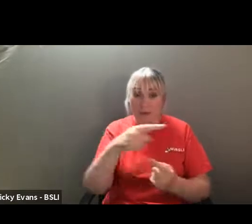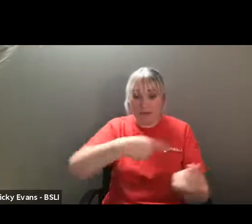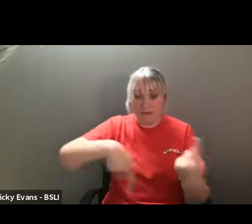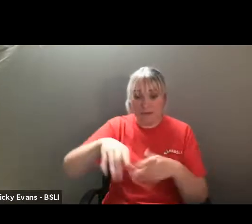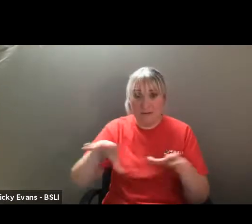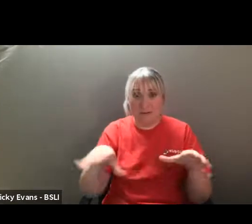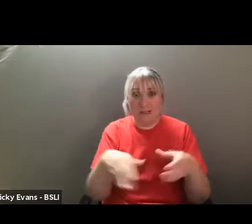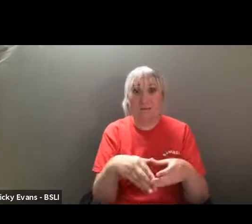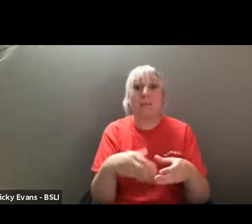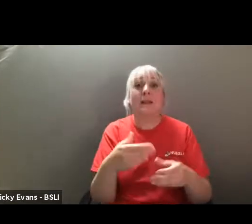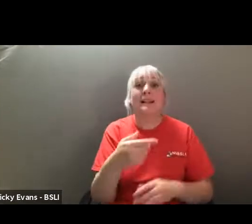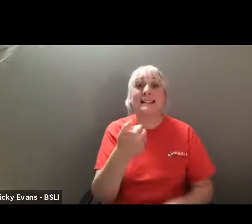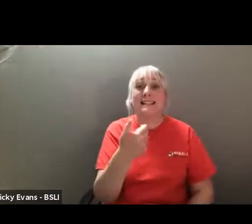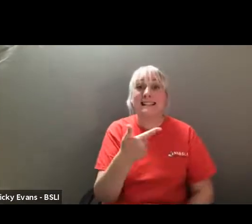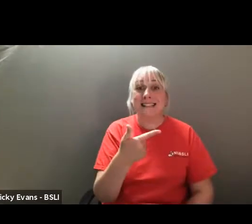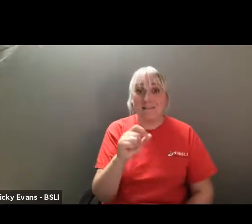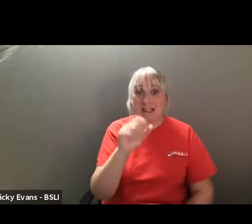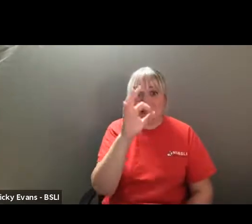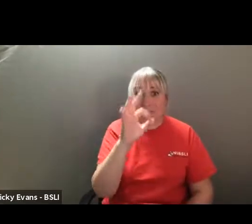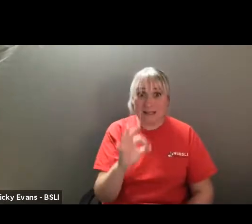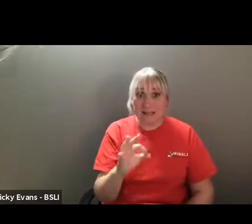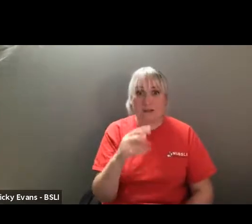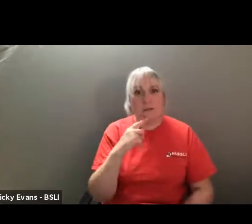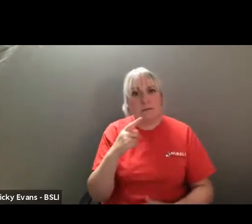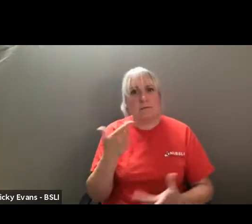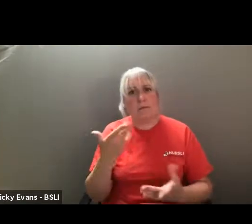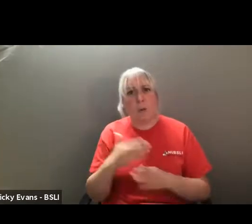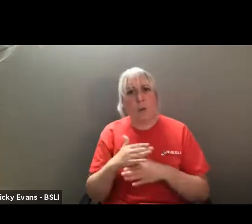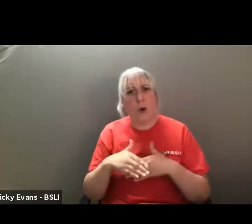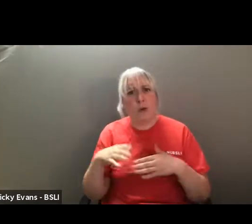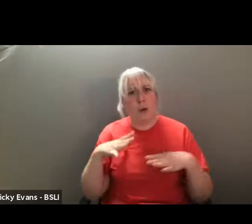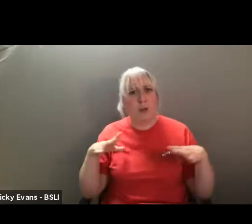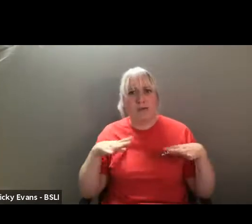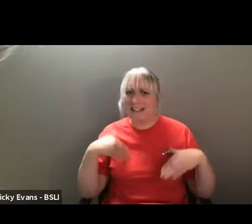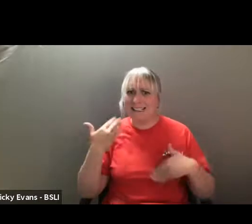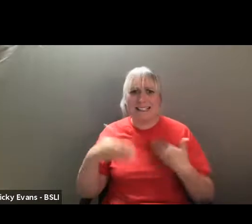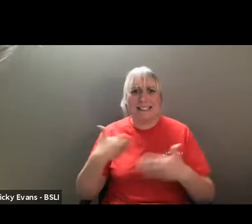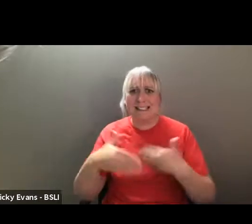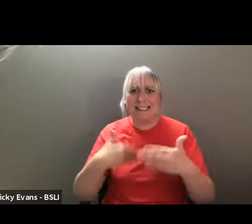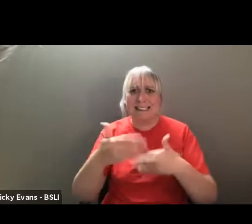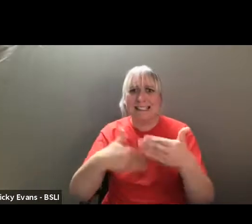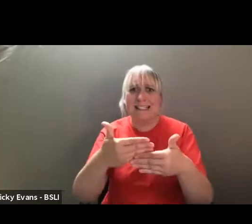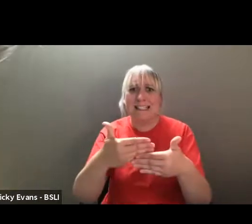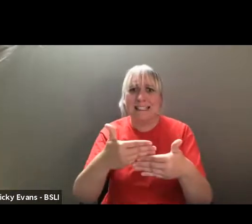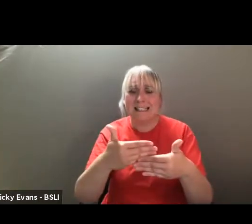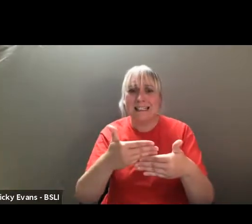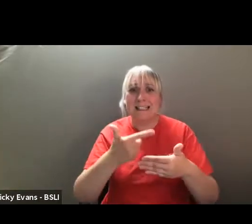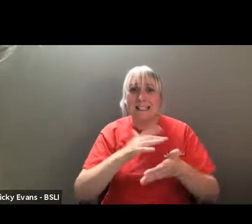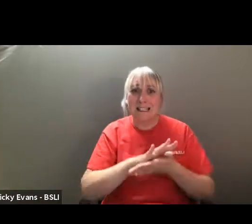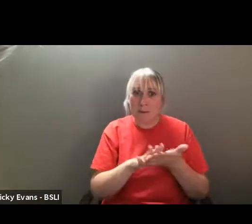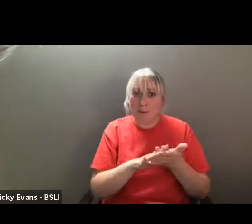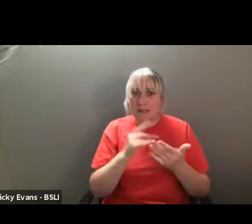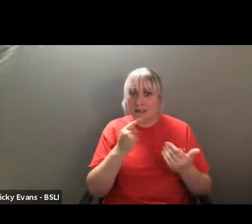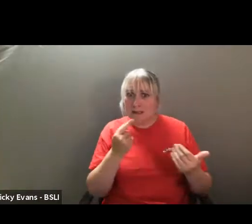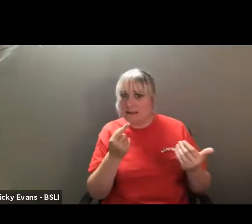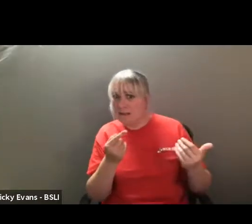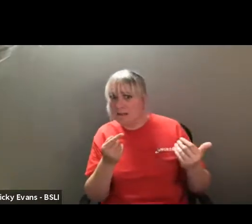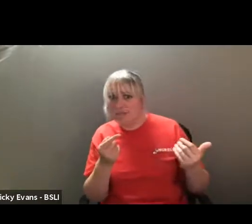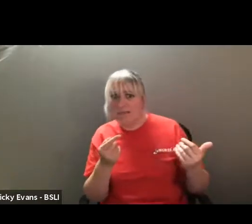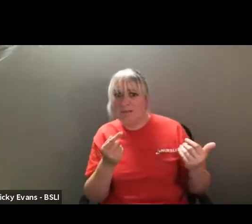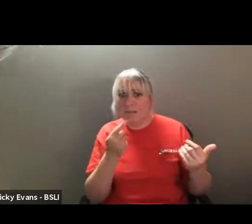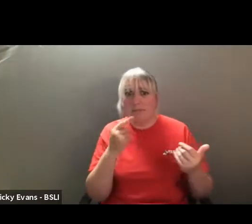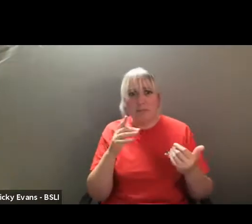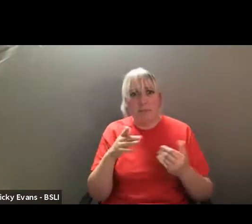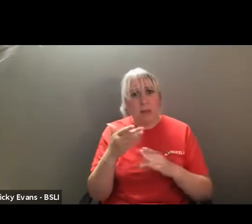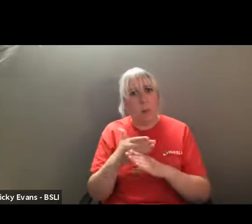were actually working. So they weren't necessarily people who were totally outside of the labor